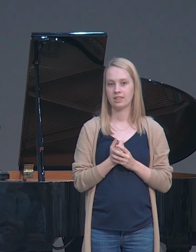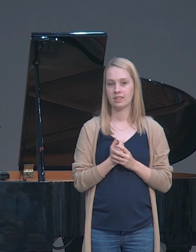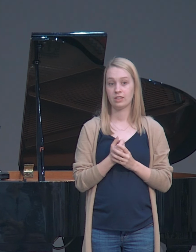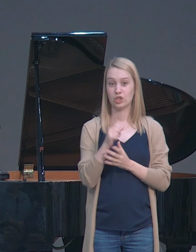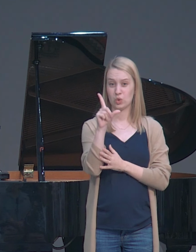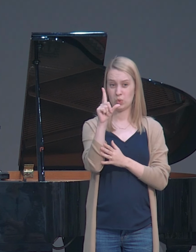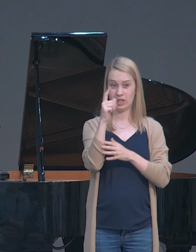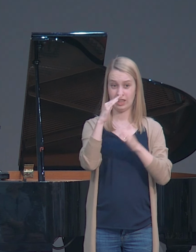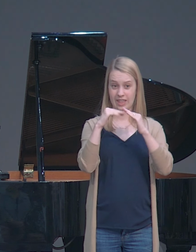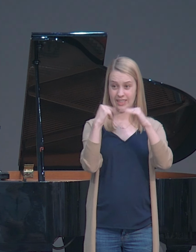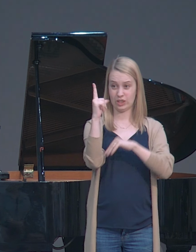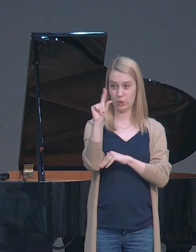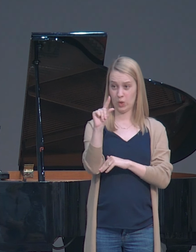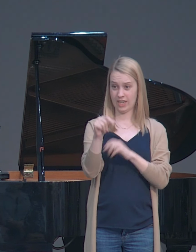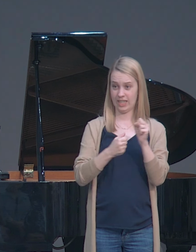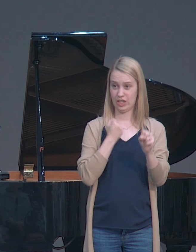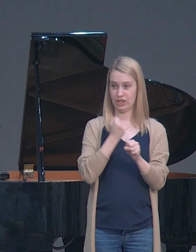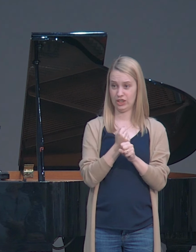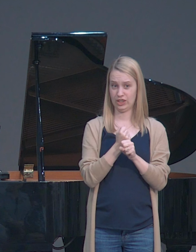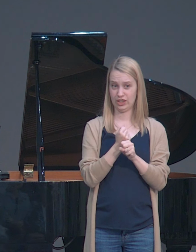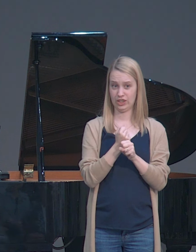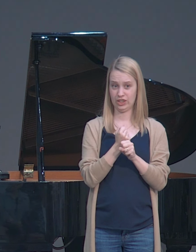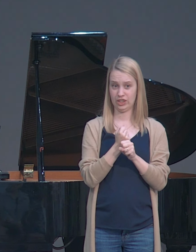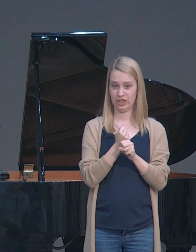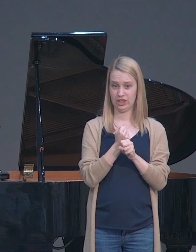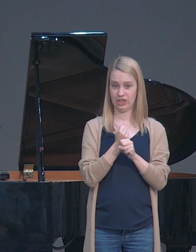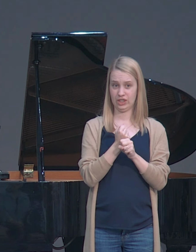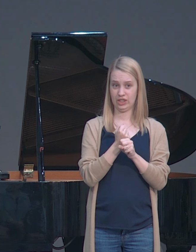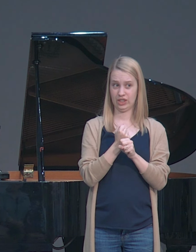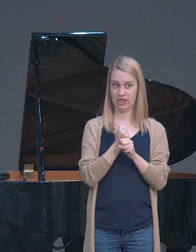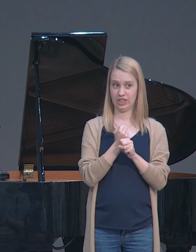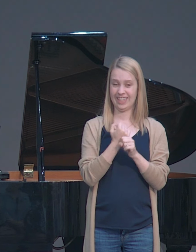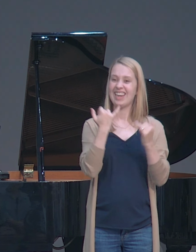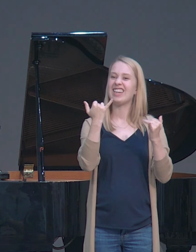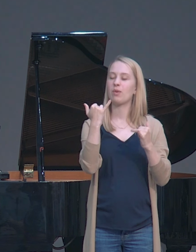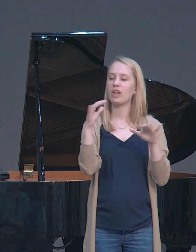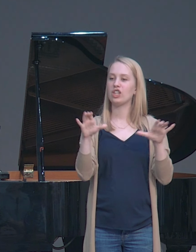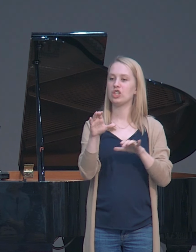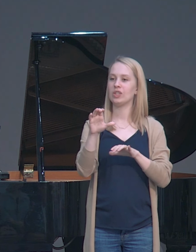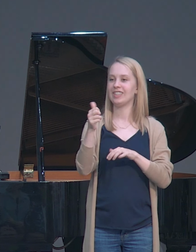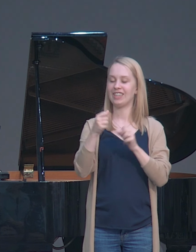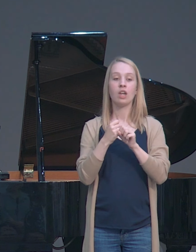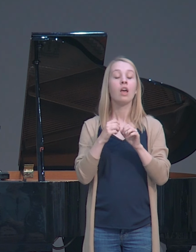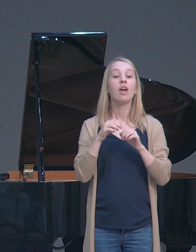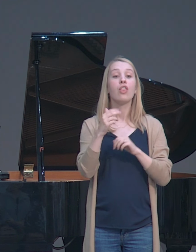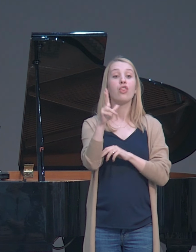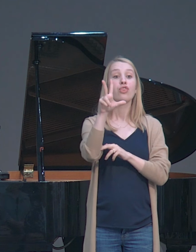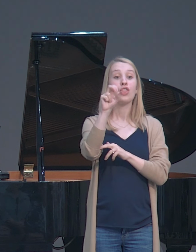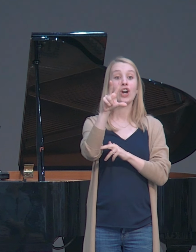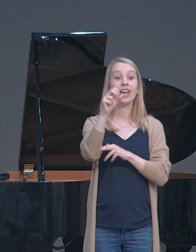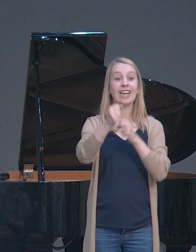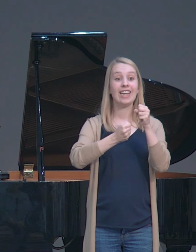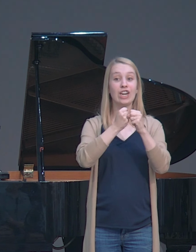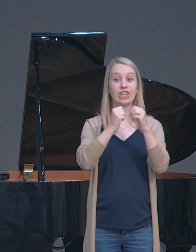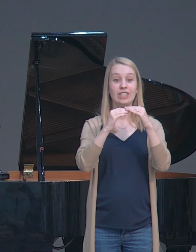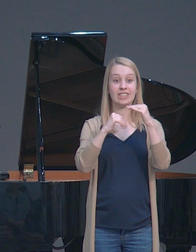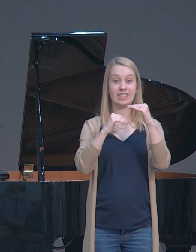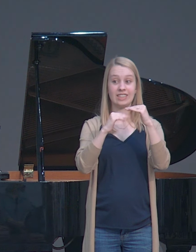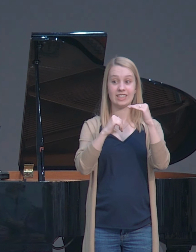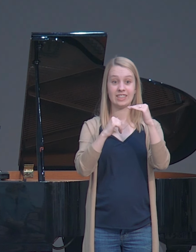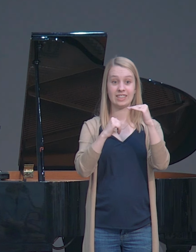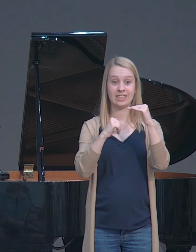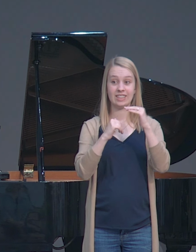20 years or less. I'm going to start going by decades now. If you've been a mother for 30 years or less, would